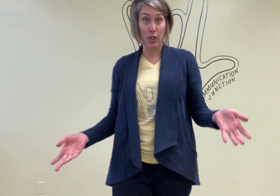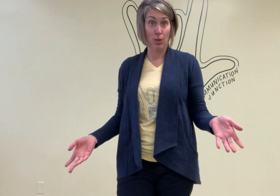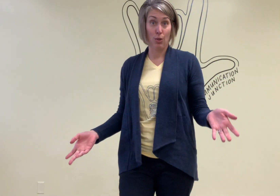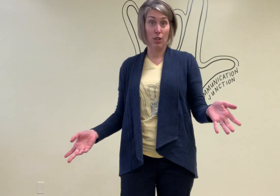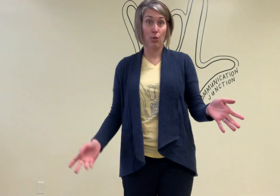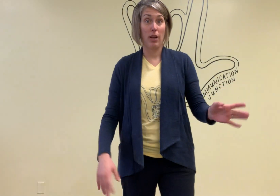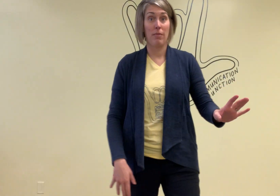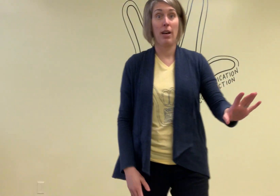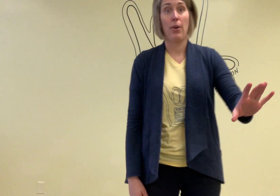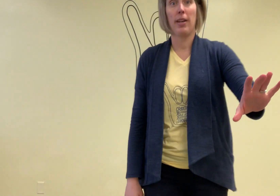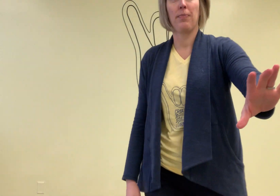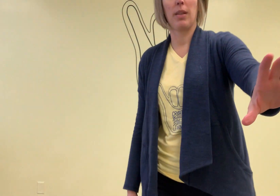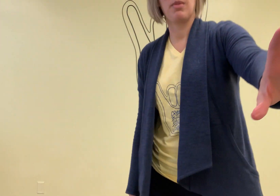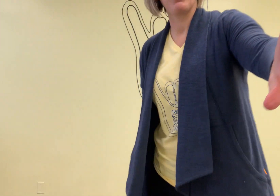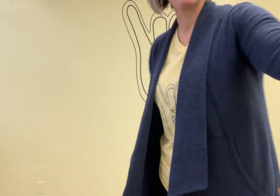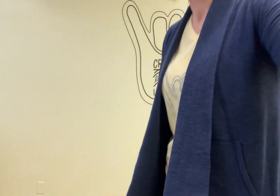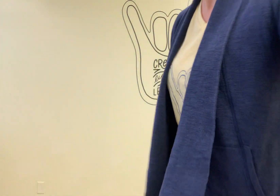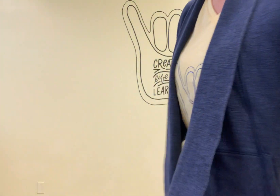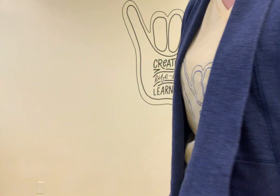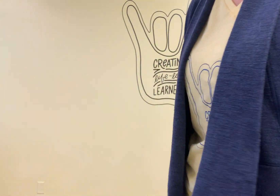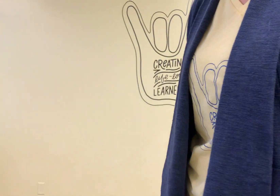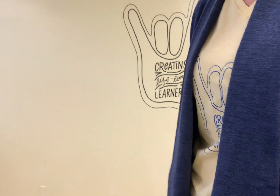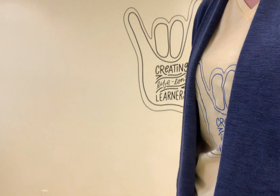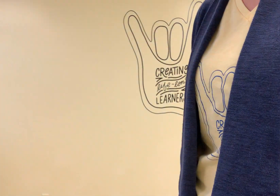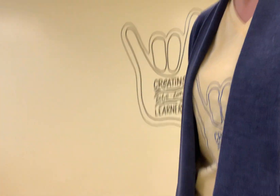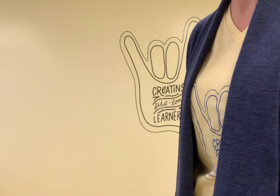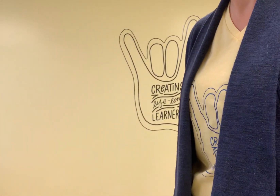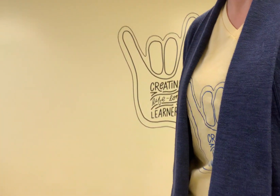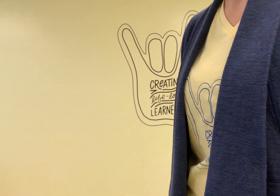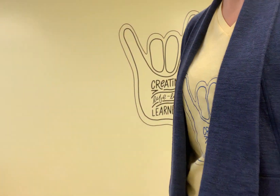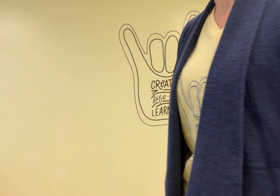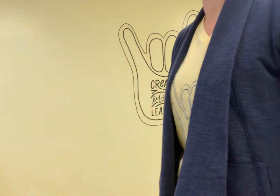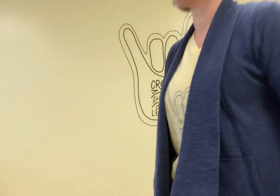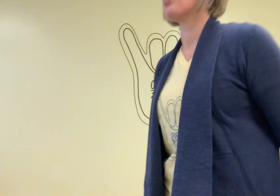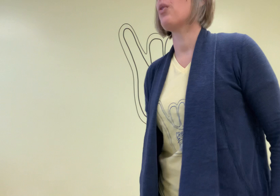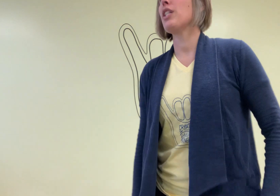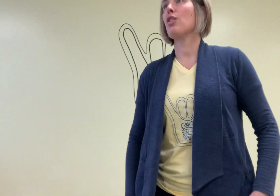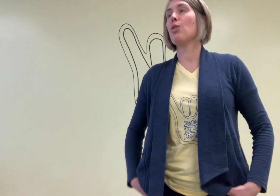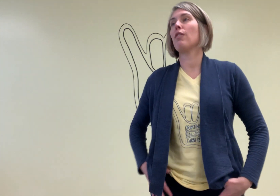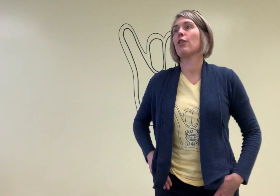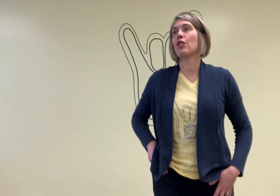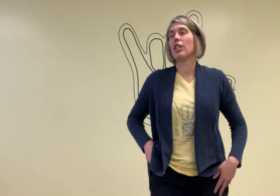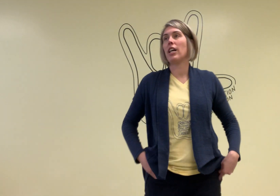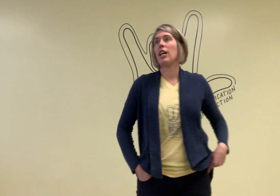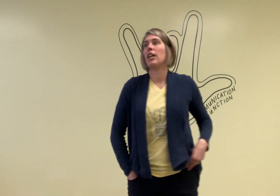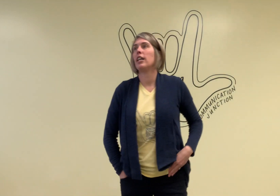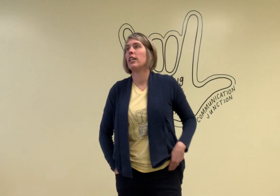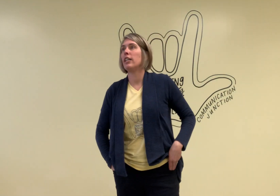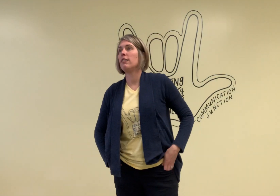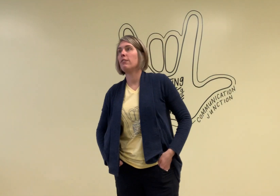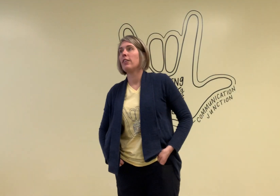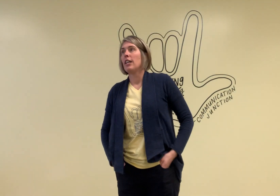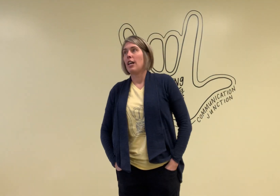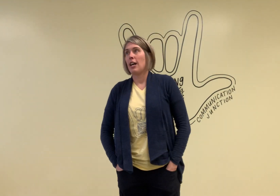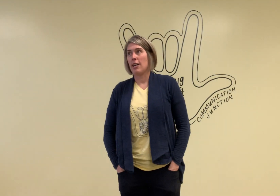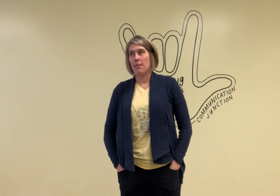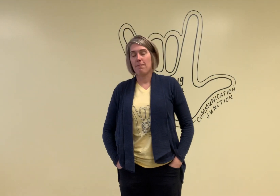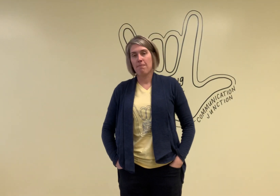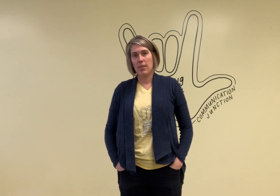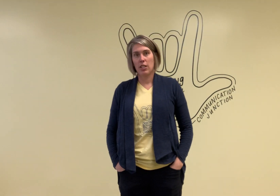do this rhyme that way. Let me make this so you can see me a little bit better. All right, we're going to do a version of, it's called